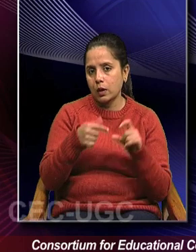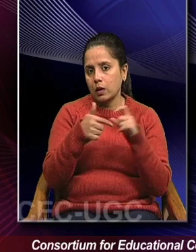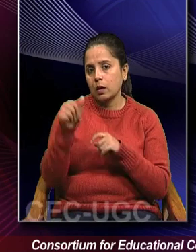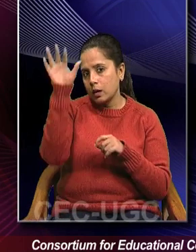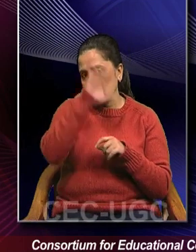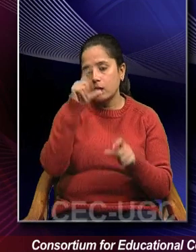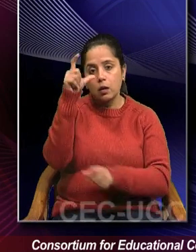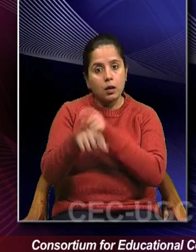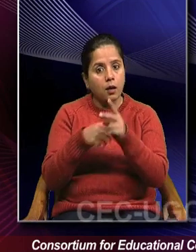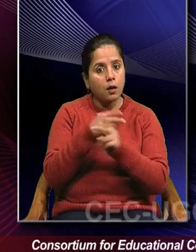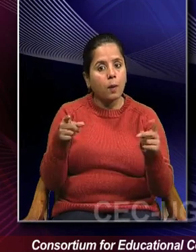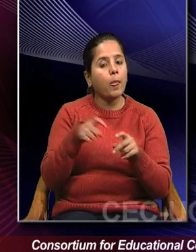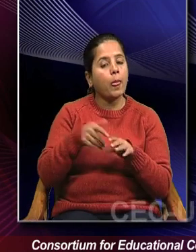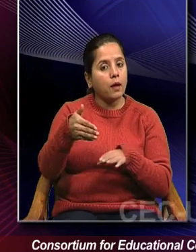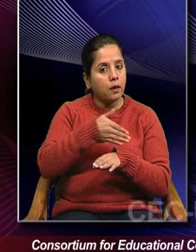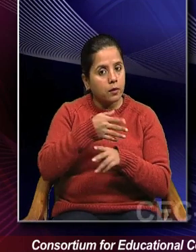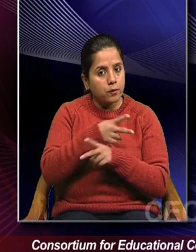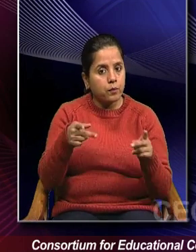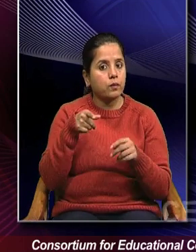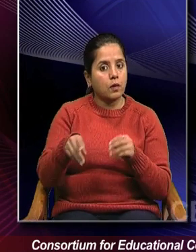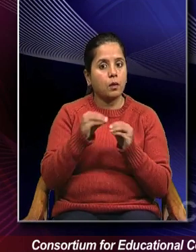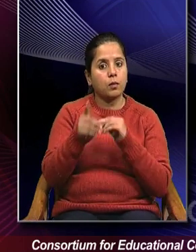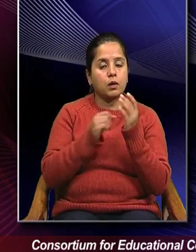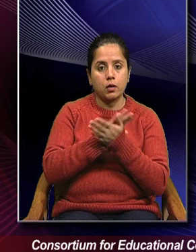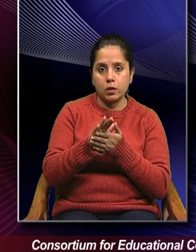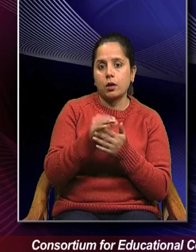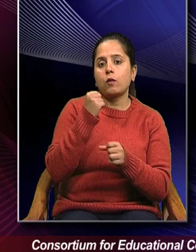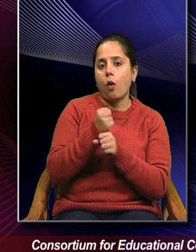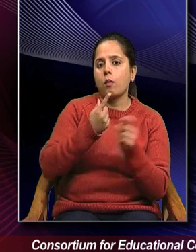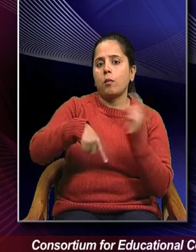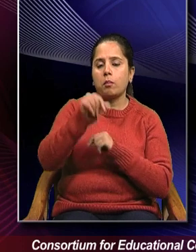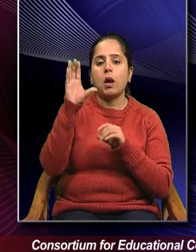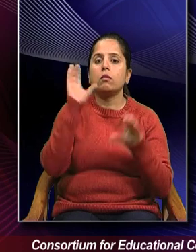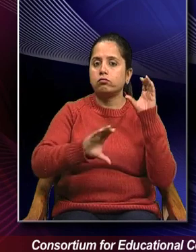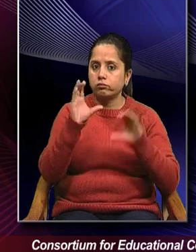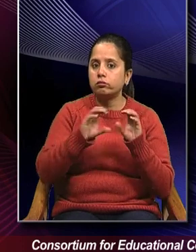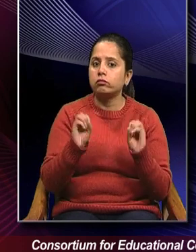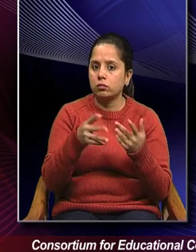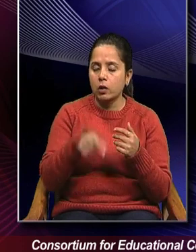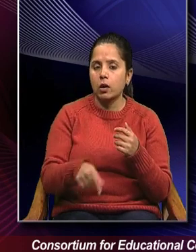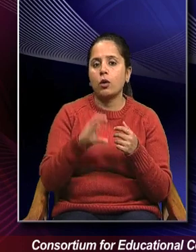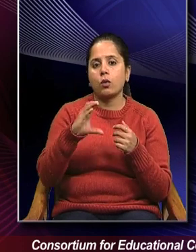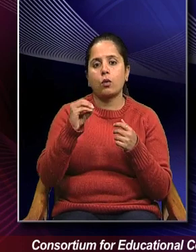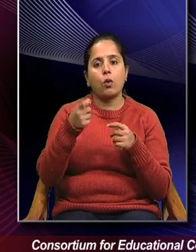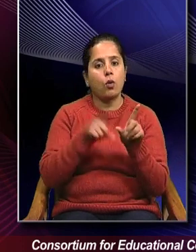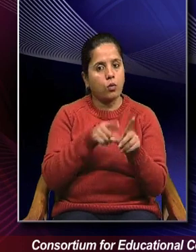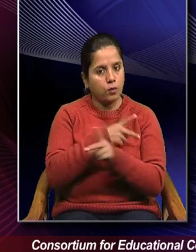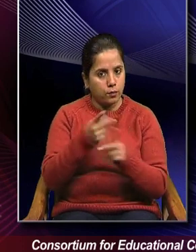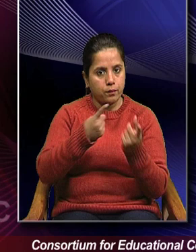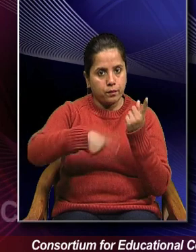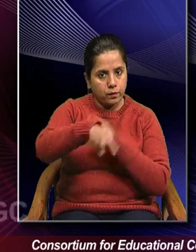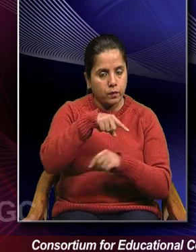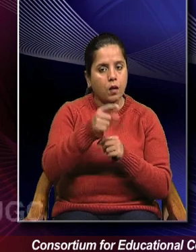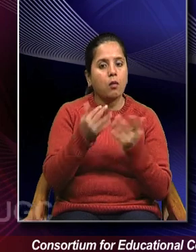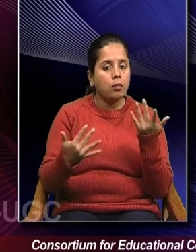that matter at that point of time, or later the British government, they started investing money in the colonies to